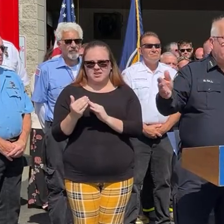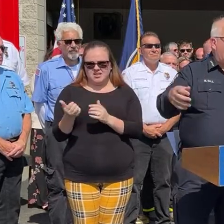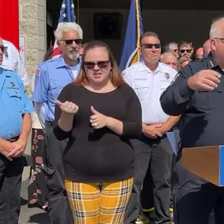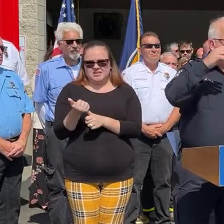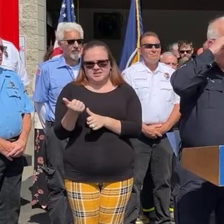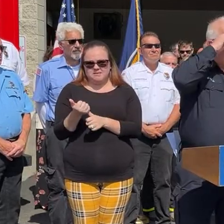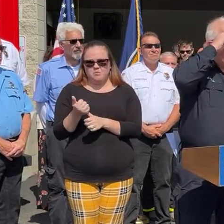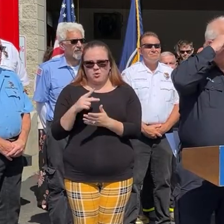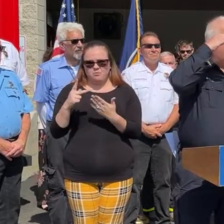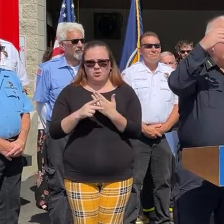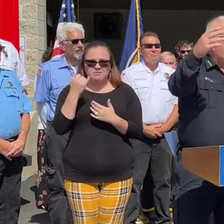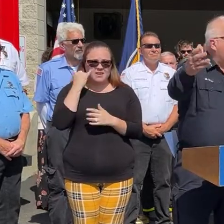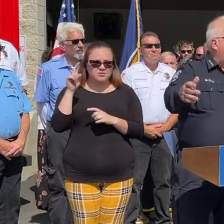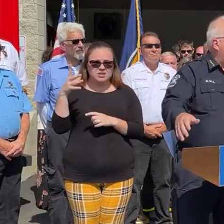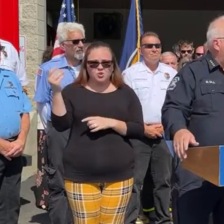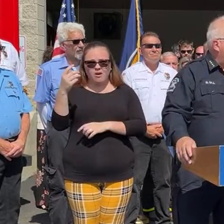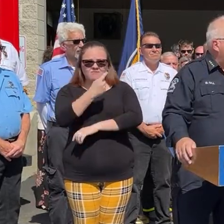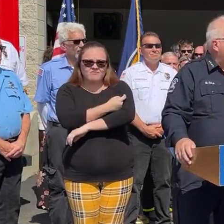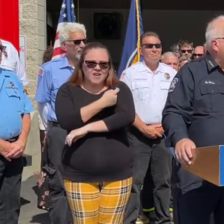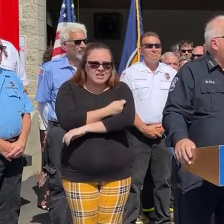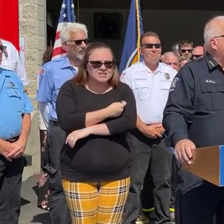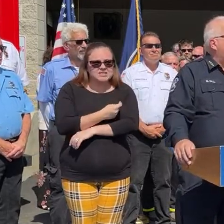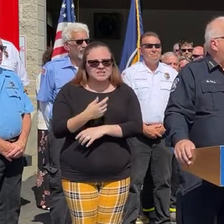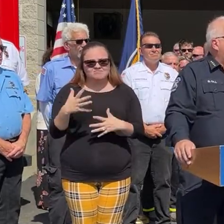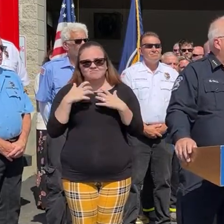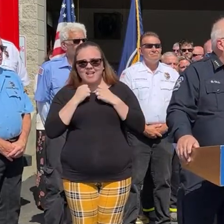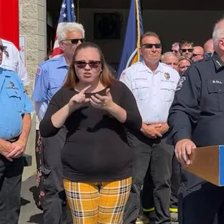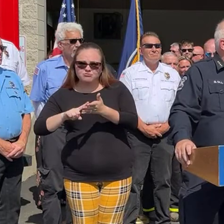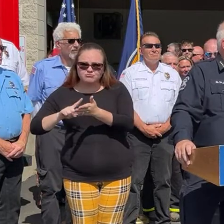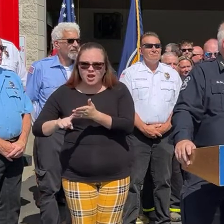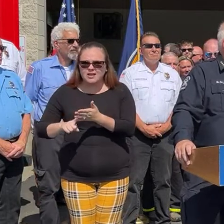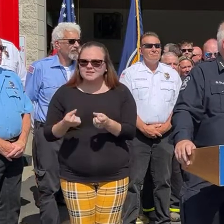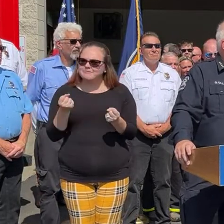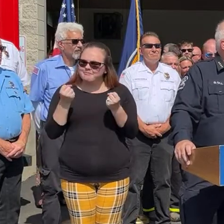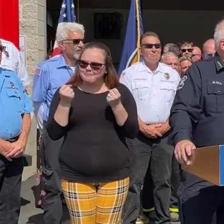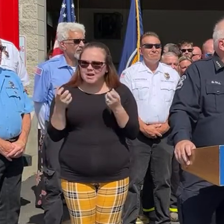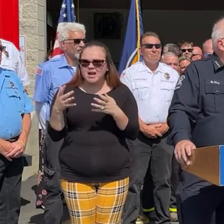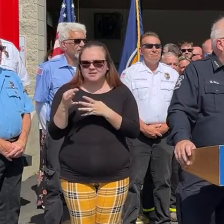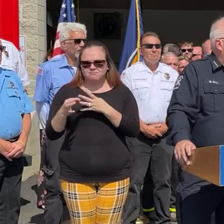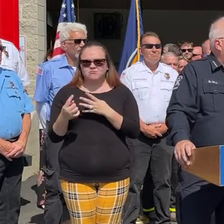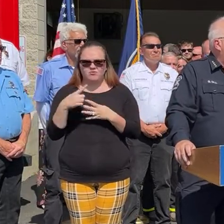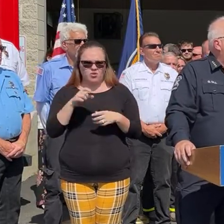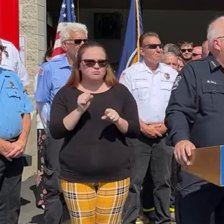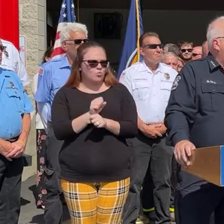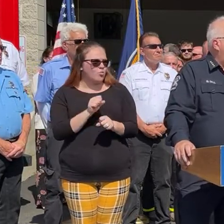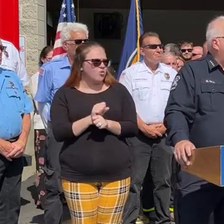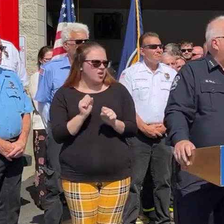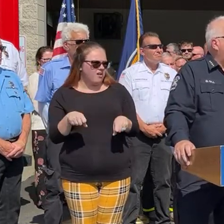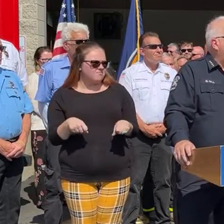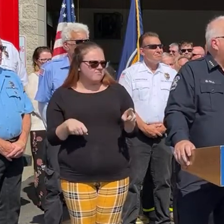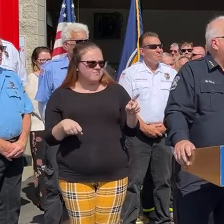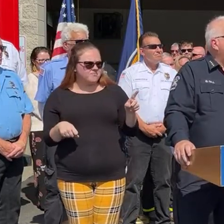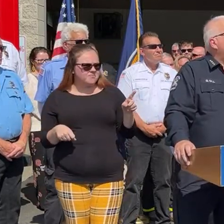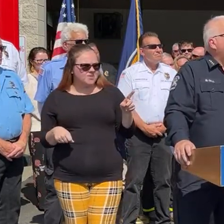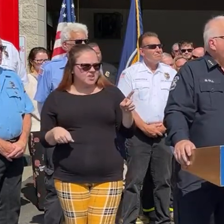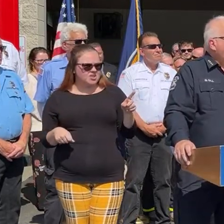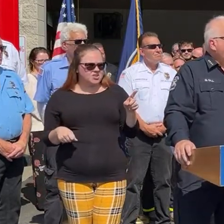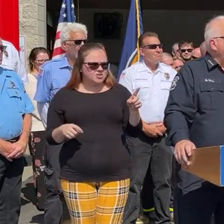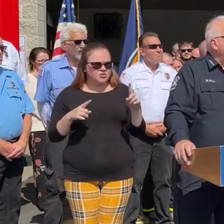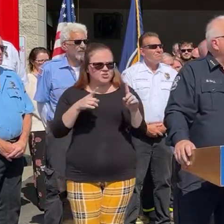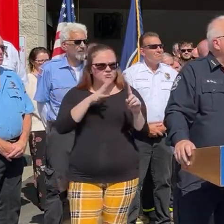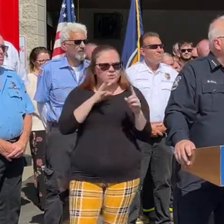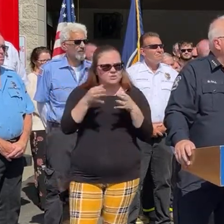we need to go out and do vaccines, if we need to go out and do health checks, there's plenty of things for them to do. I'm sorry. So on dispatch, when